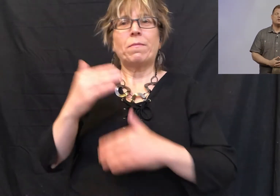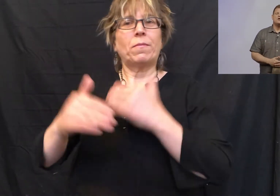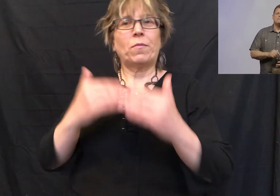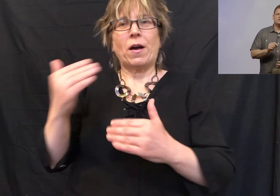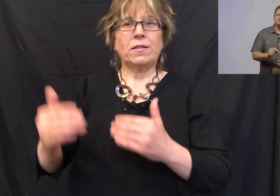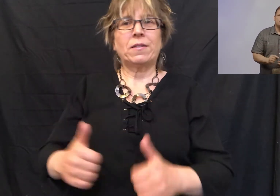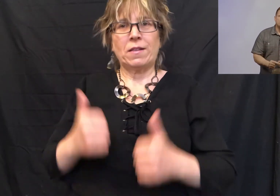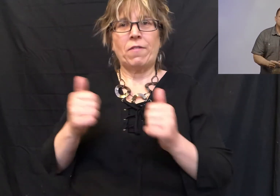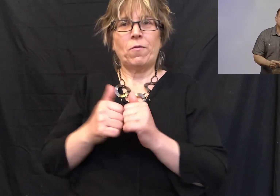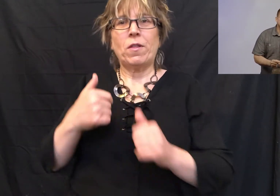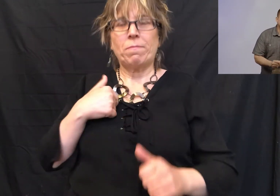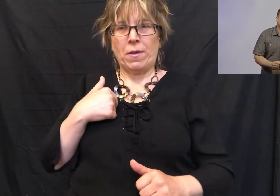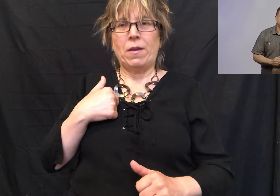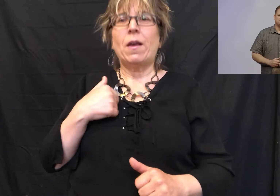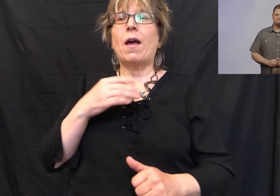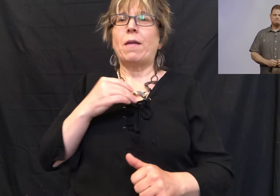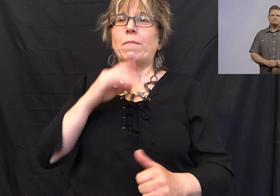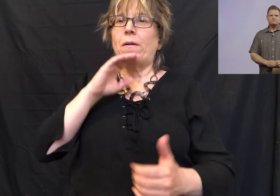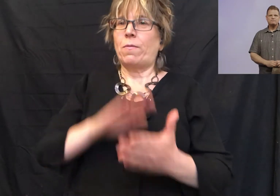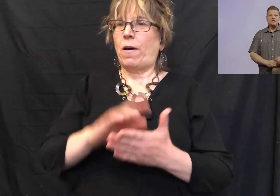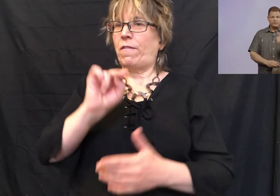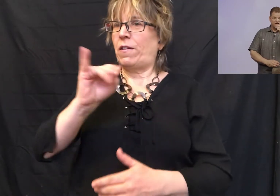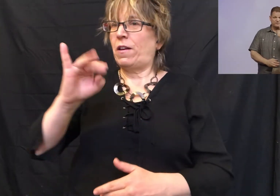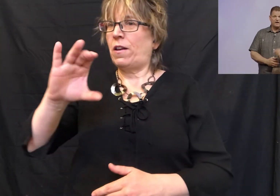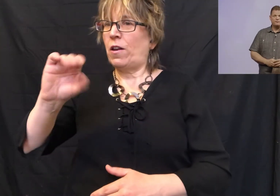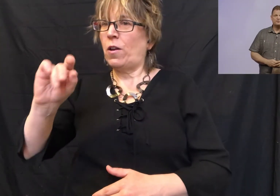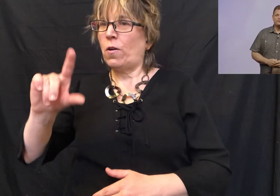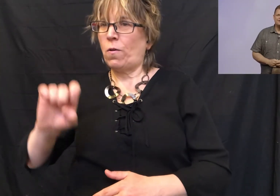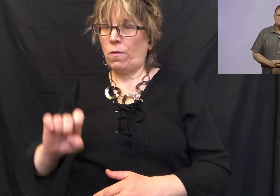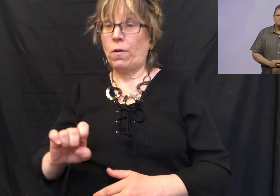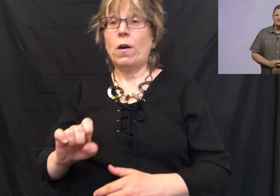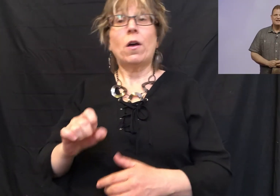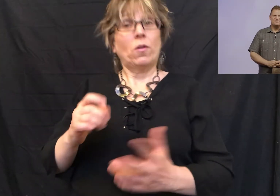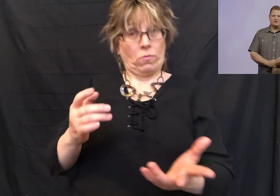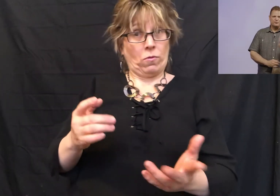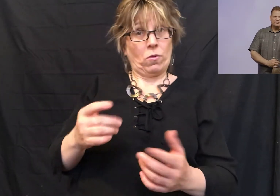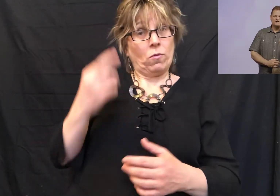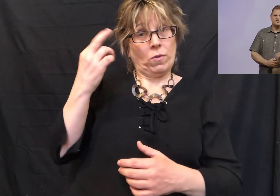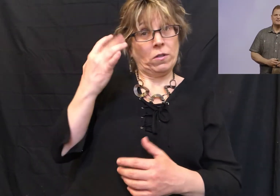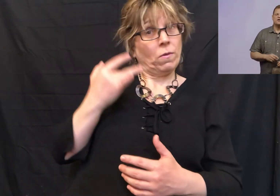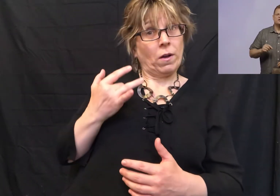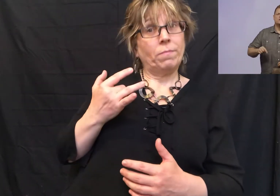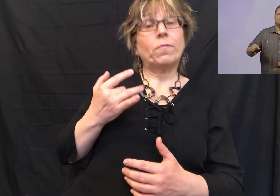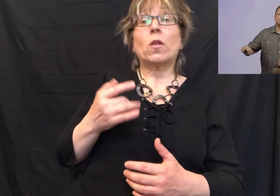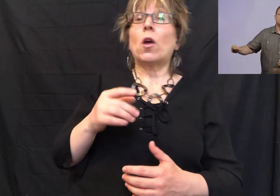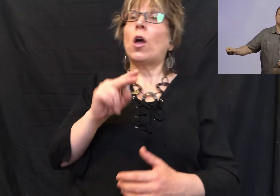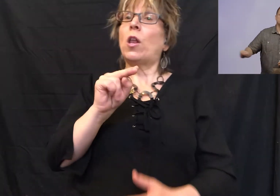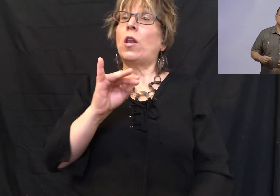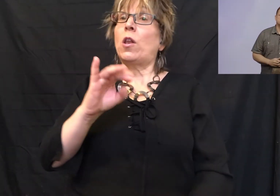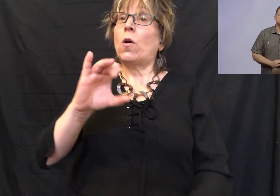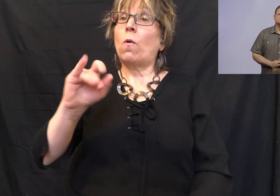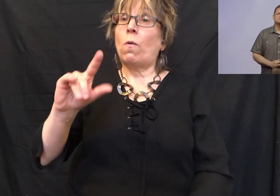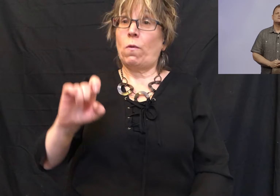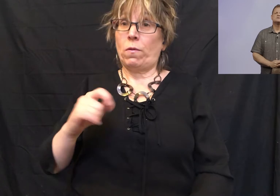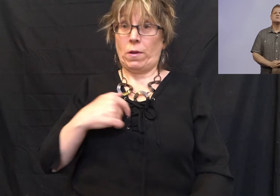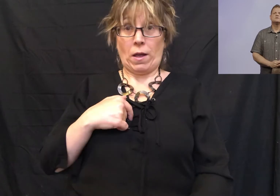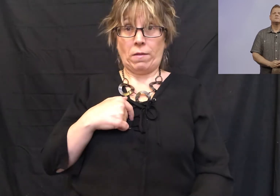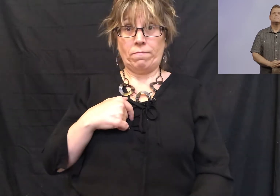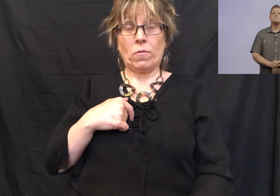wife, Nicole. But do you know one of the reasons why? Grace of God, first of all. The other reason is this. Nicole and I are real with our